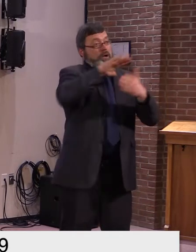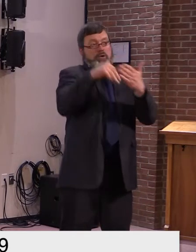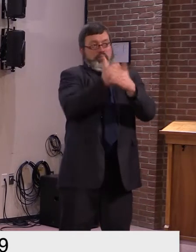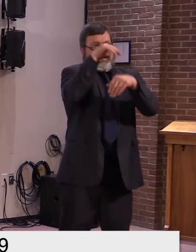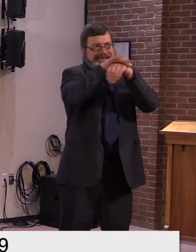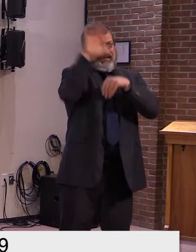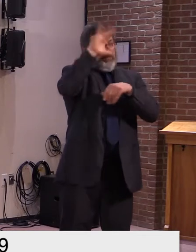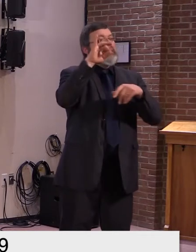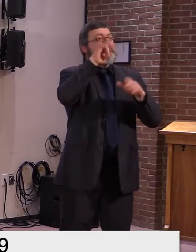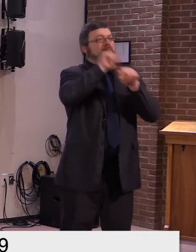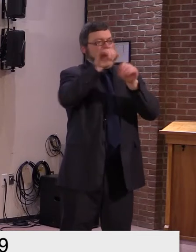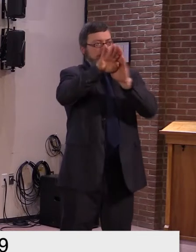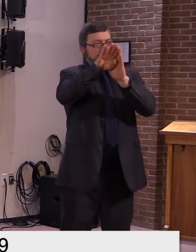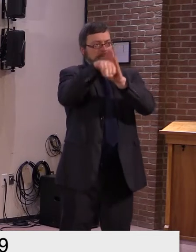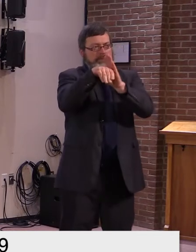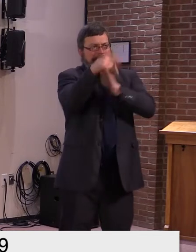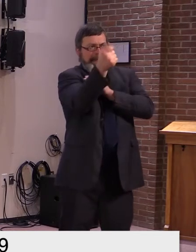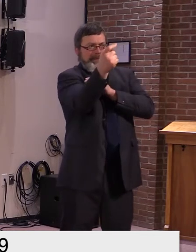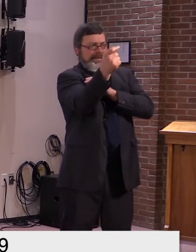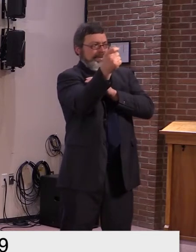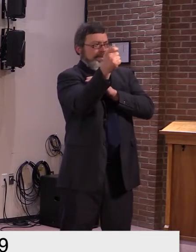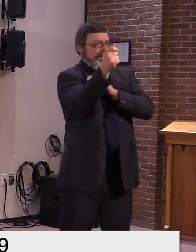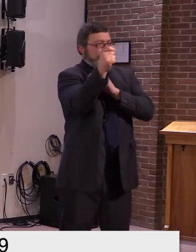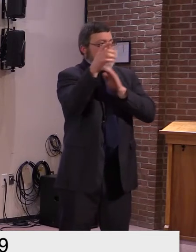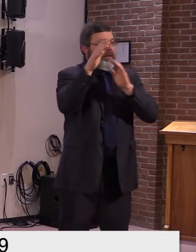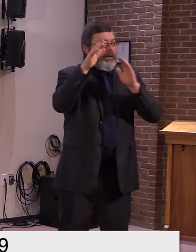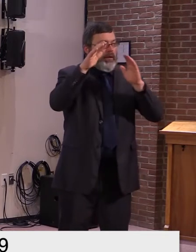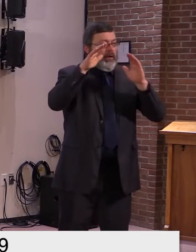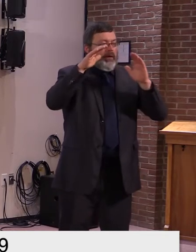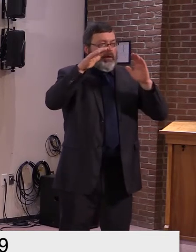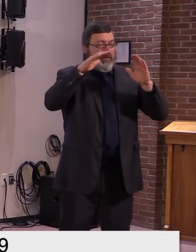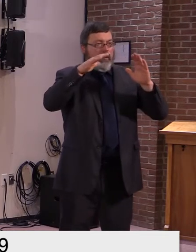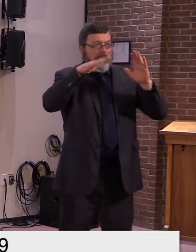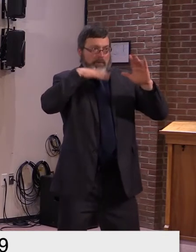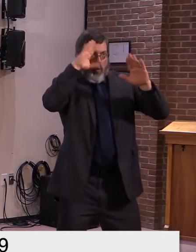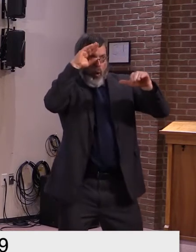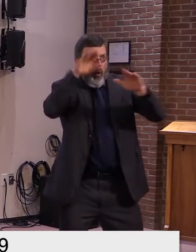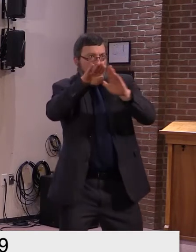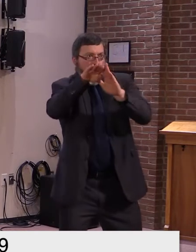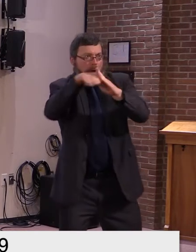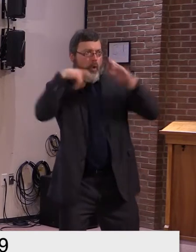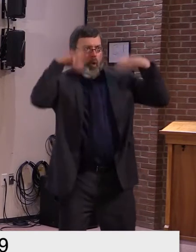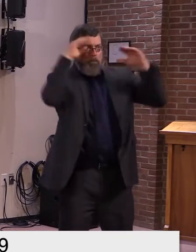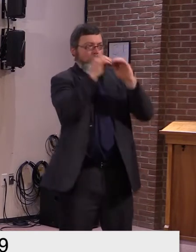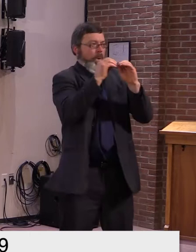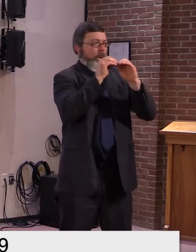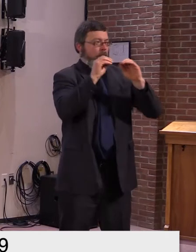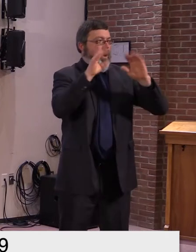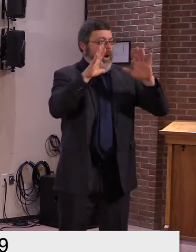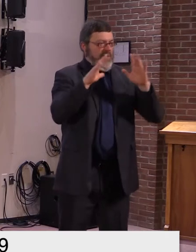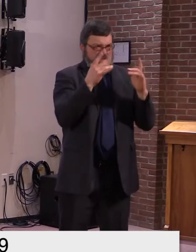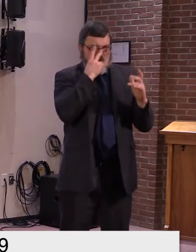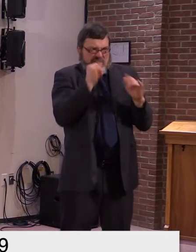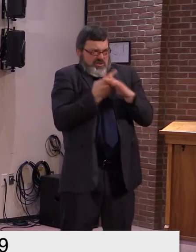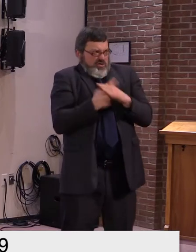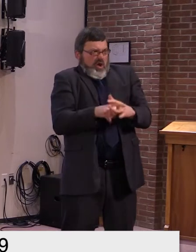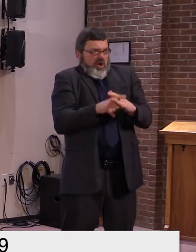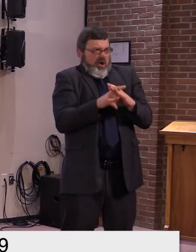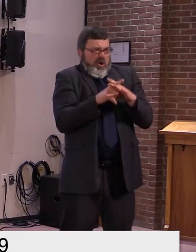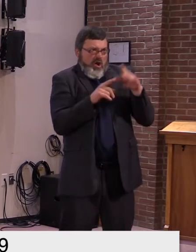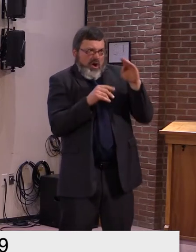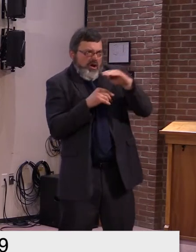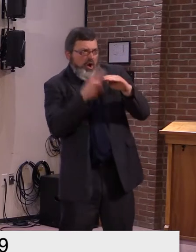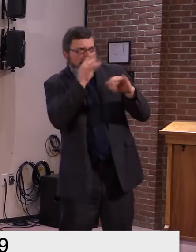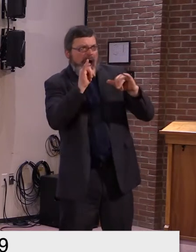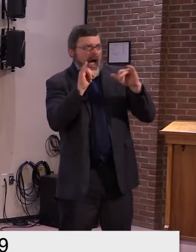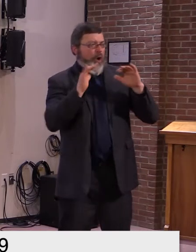trend, it's something to note. In Vermont, we've stabilized, seeing several days with fewer than